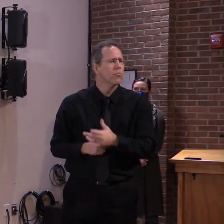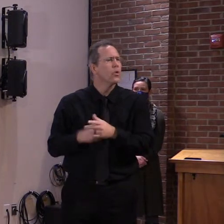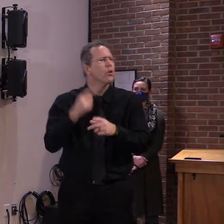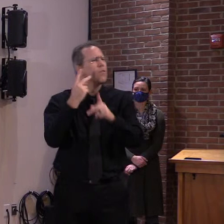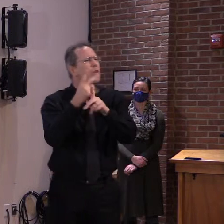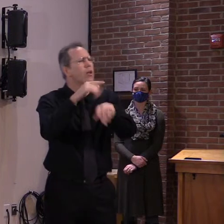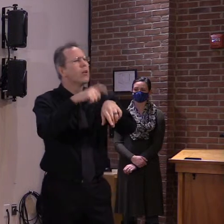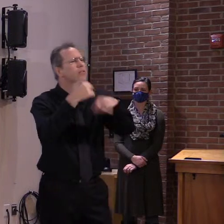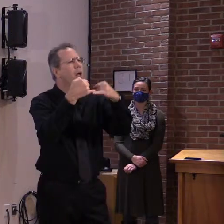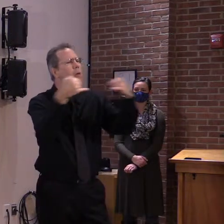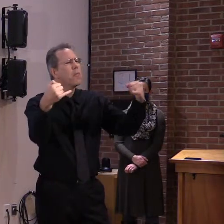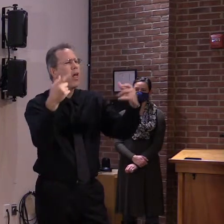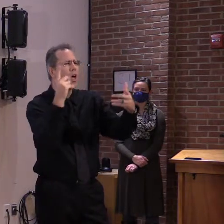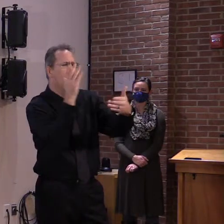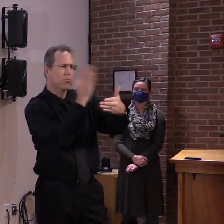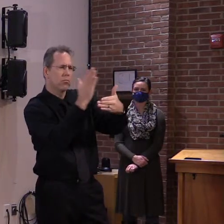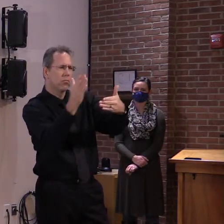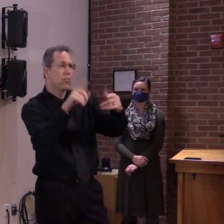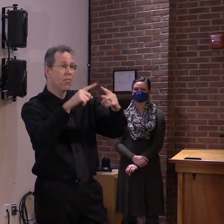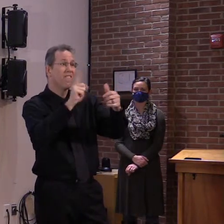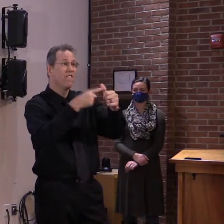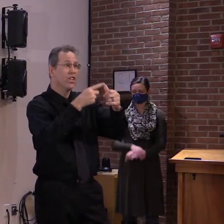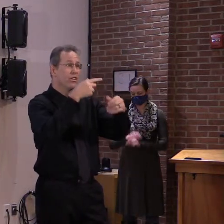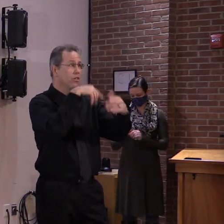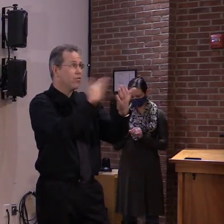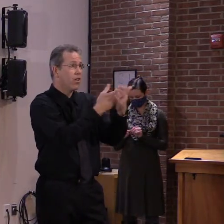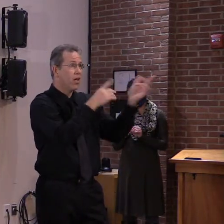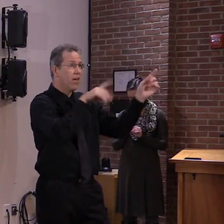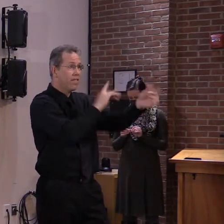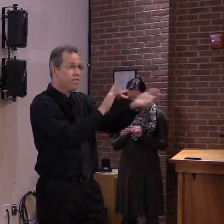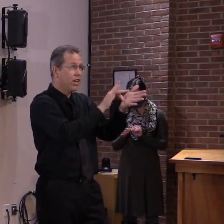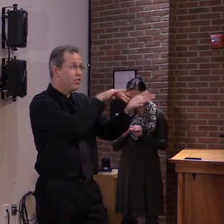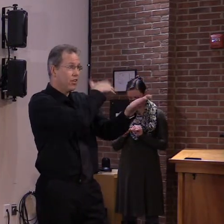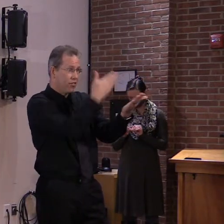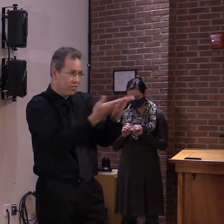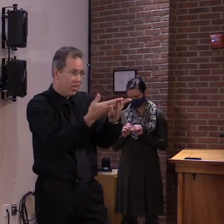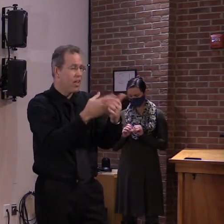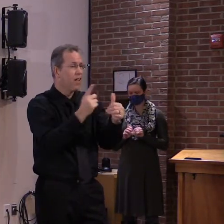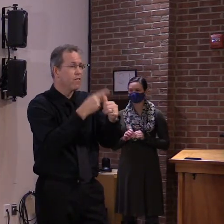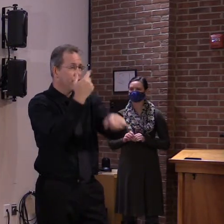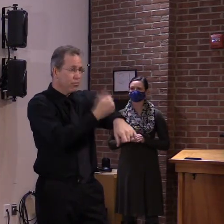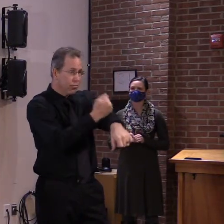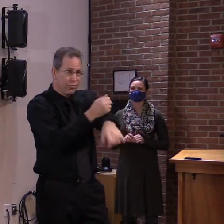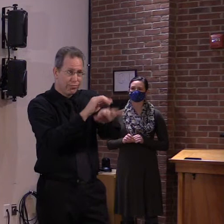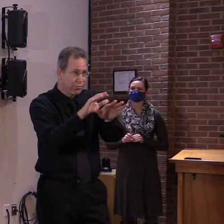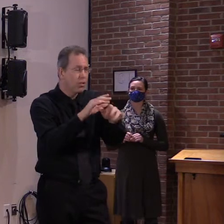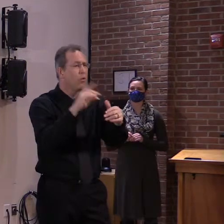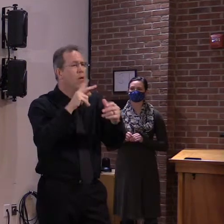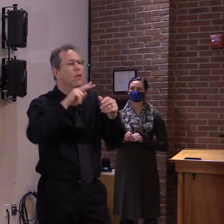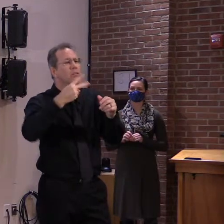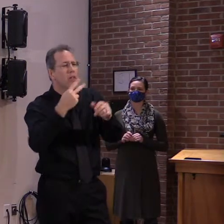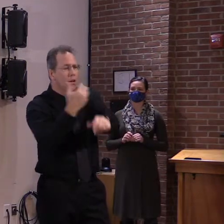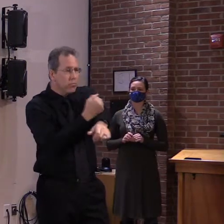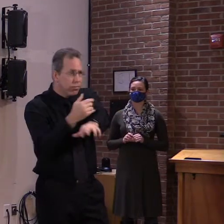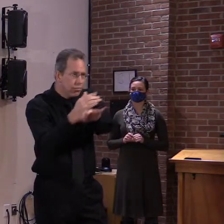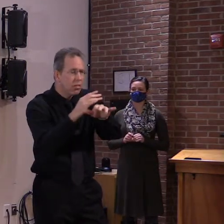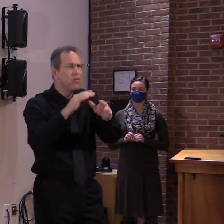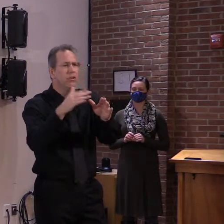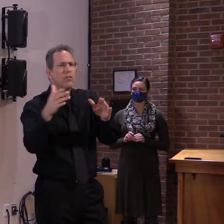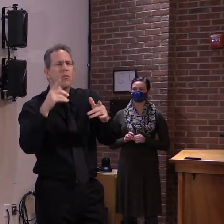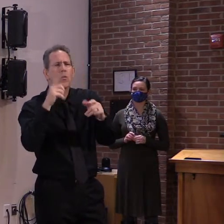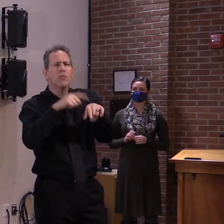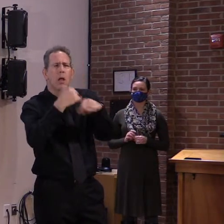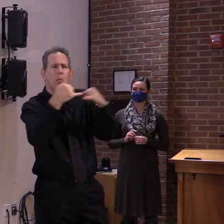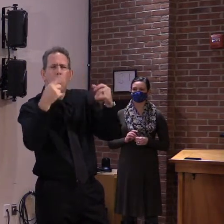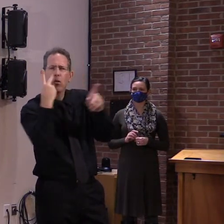Right, so with the Pfizer, we're pretty certain as we can be from what we're being told, that we're going to get the